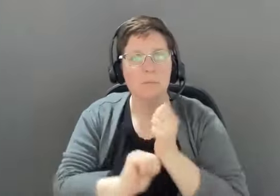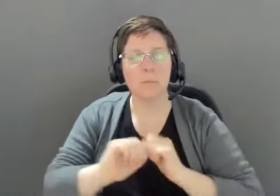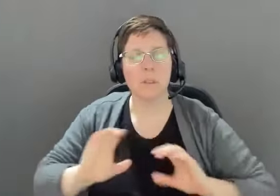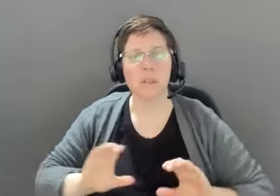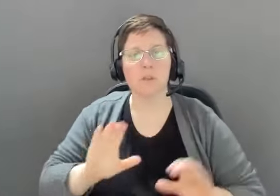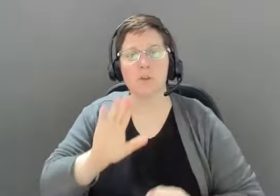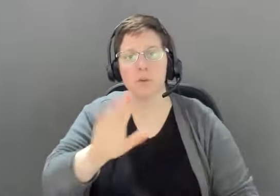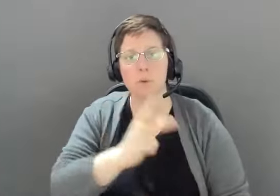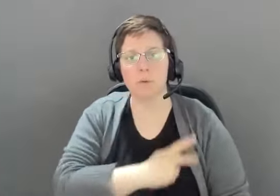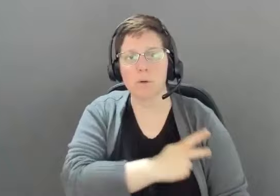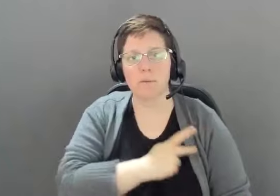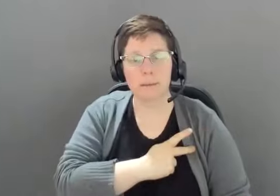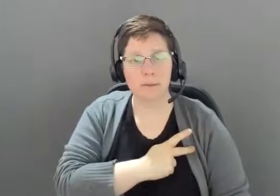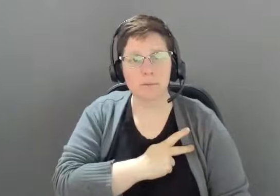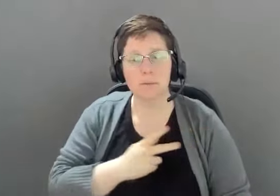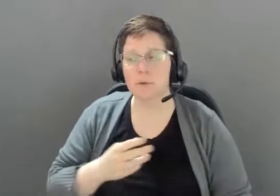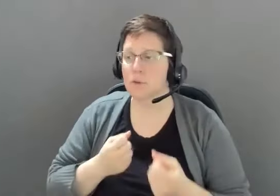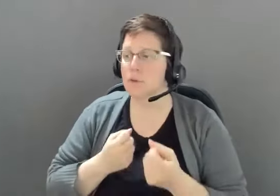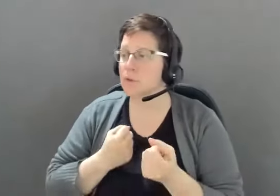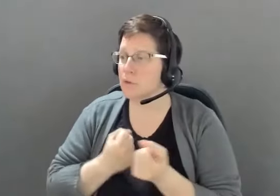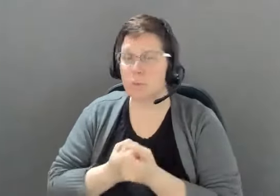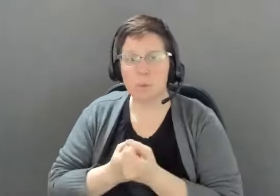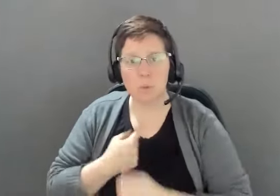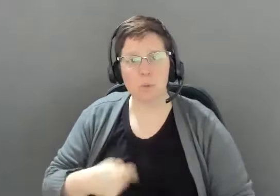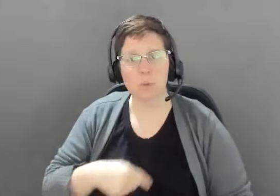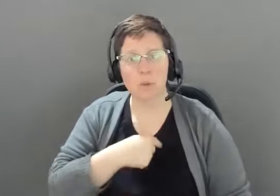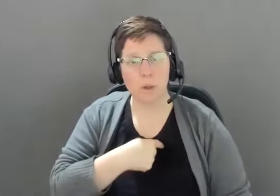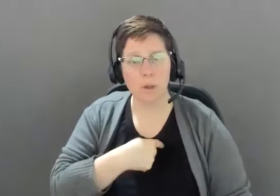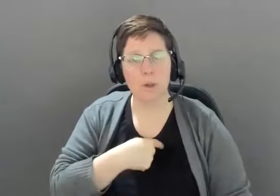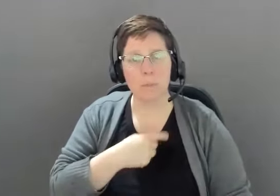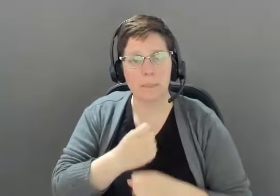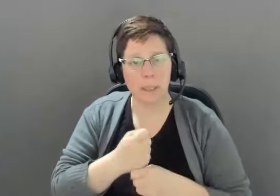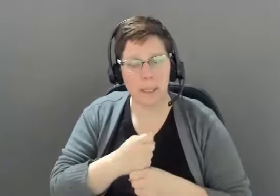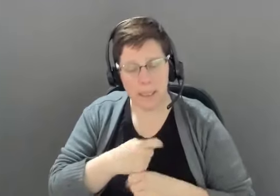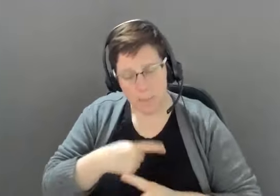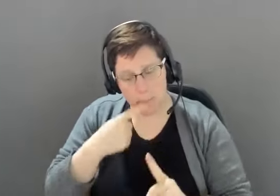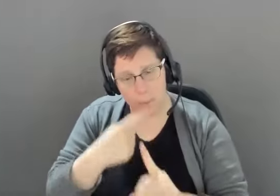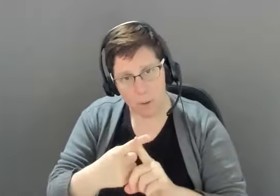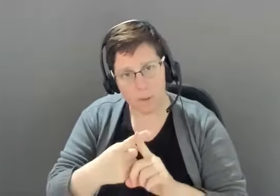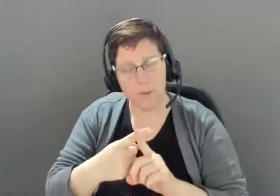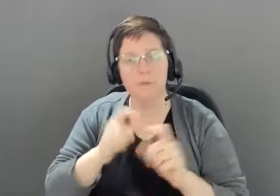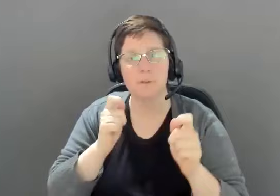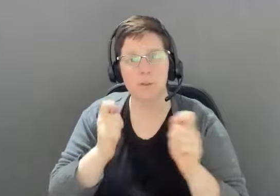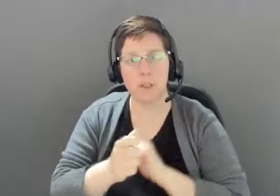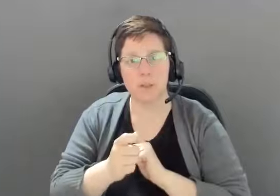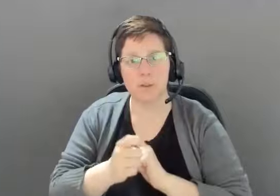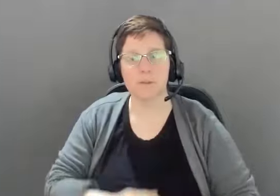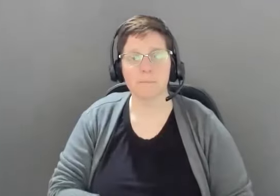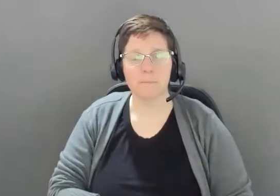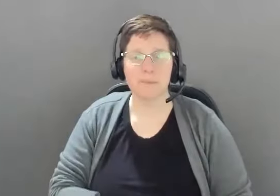cause by highlighting the power of collective impact and positive change. Some of us, and I know I am, we're tired and we